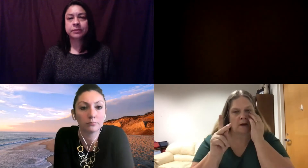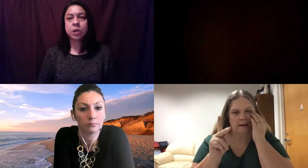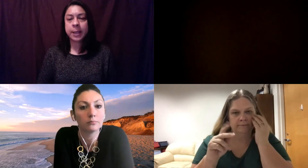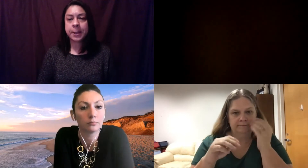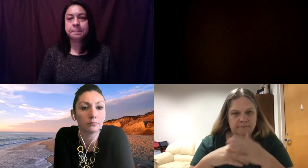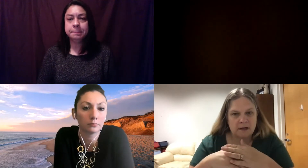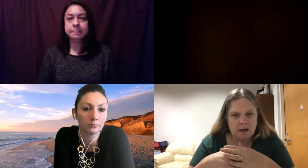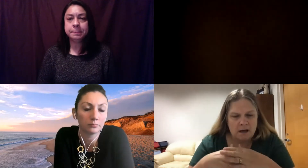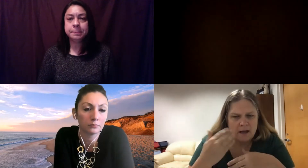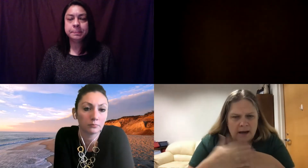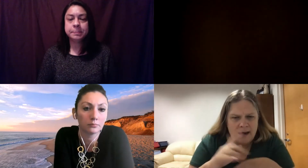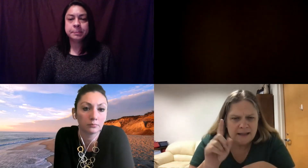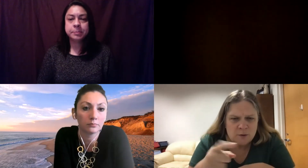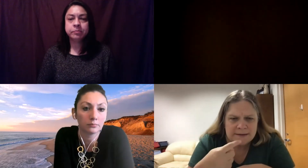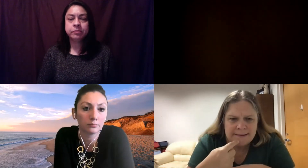Okay.